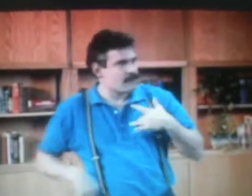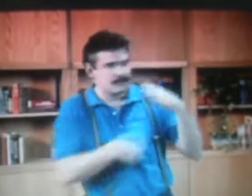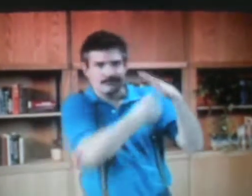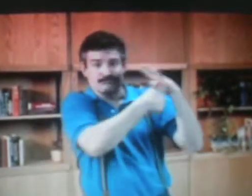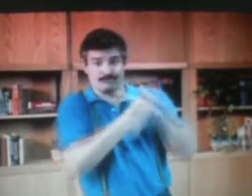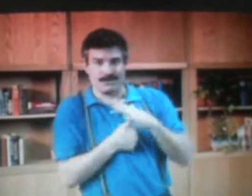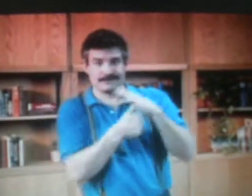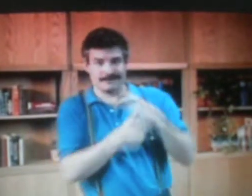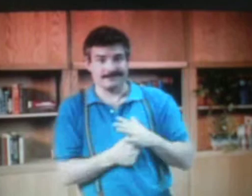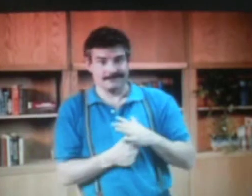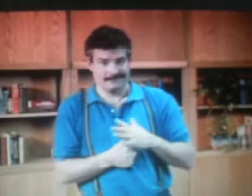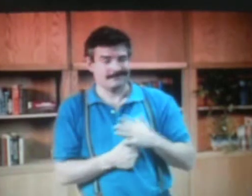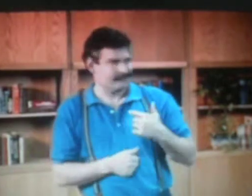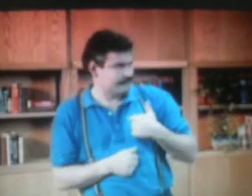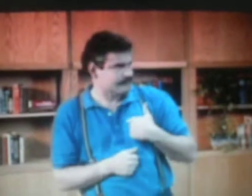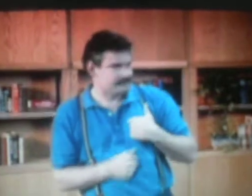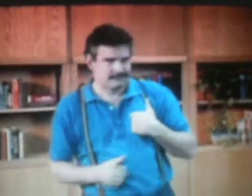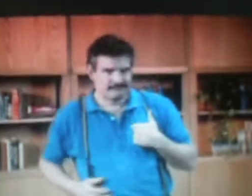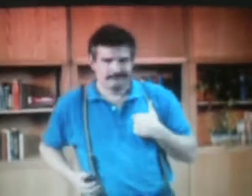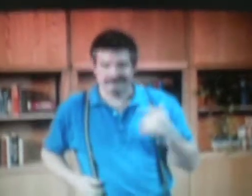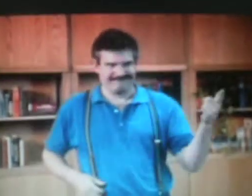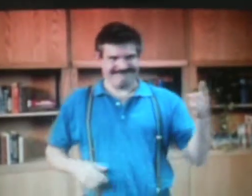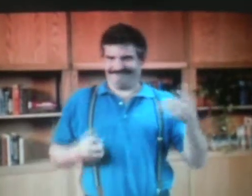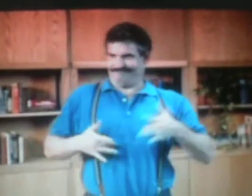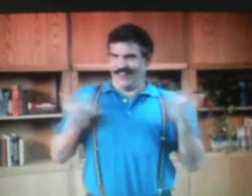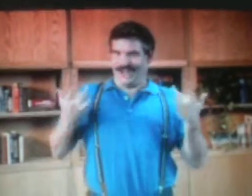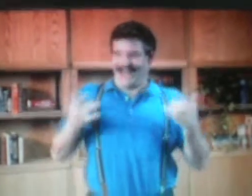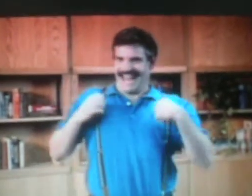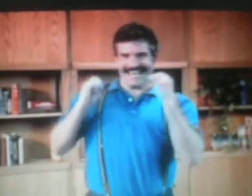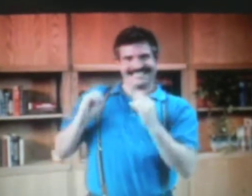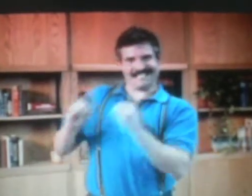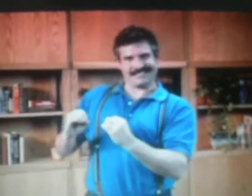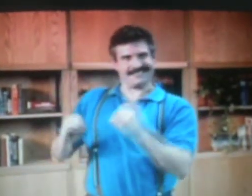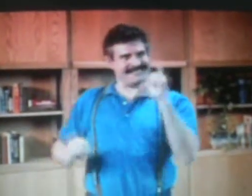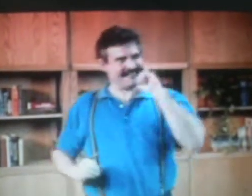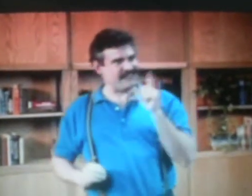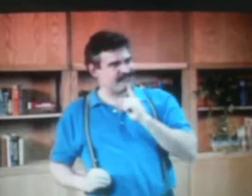applauded, and they were so happy that they can teach a deaf person.